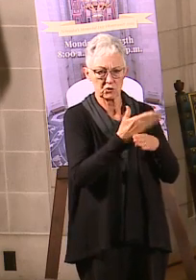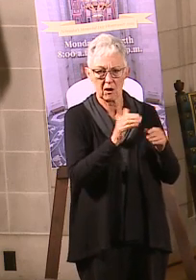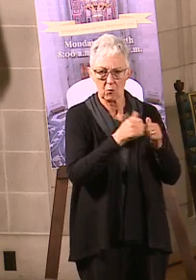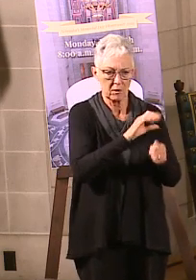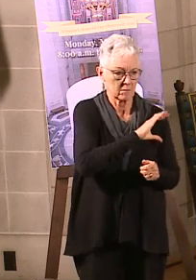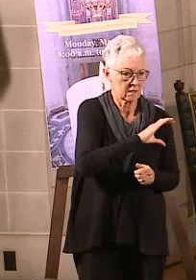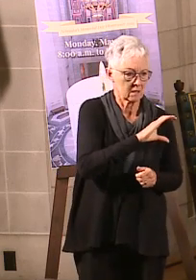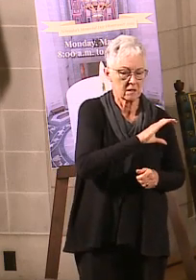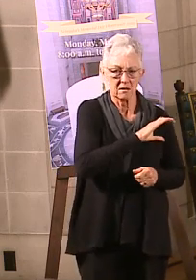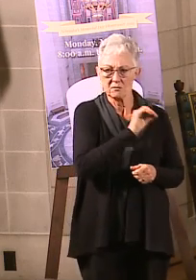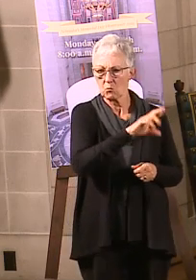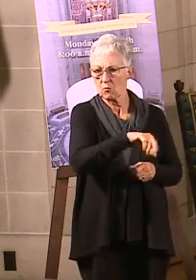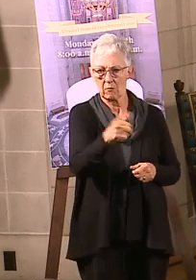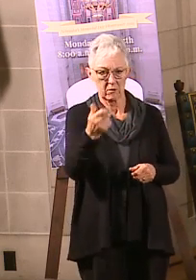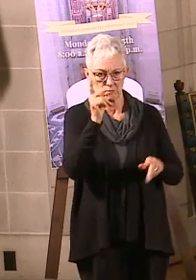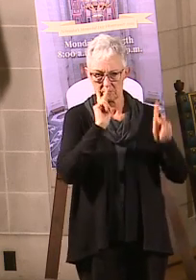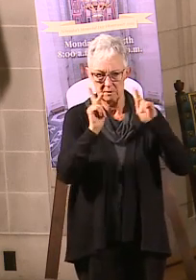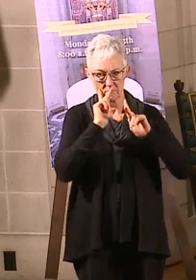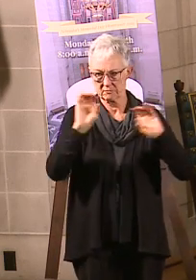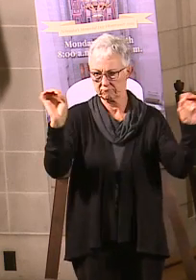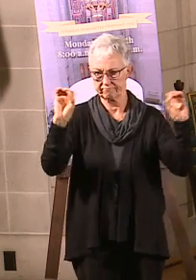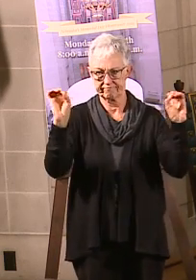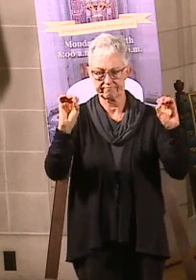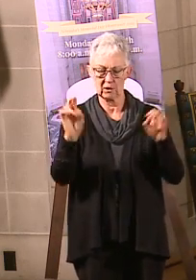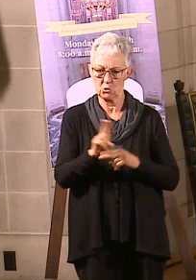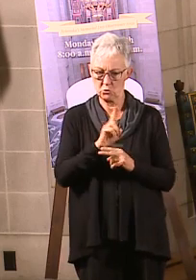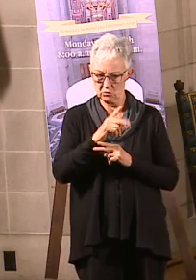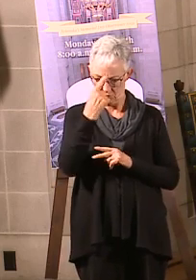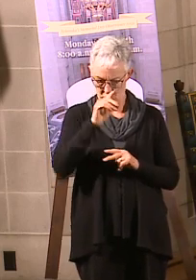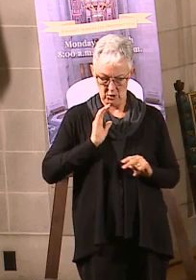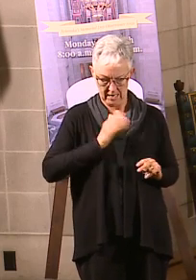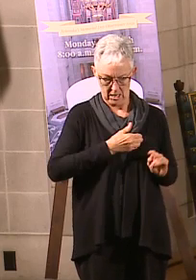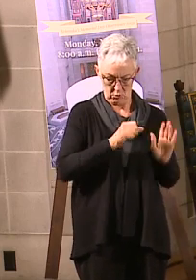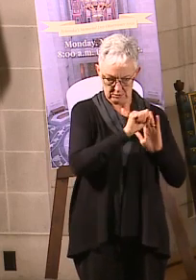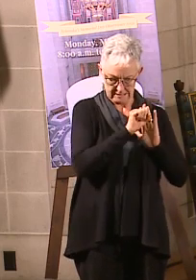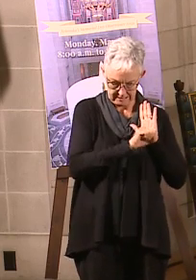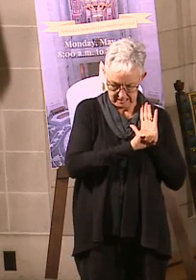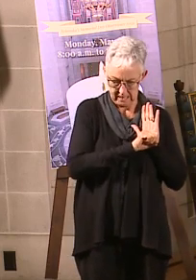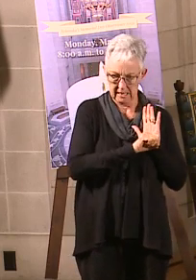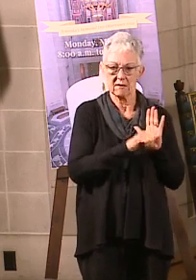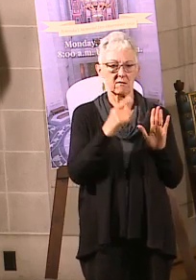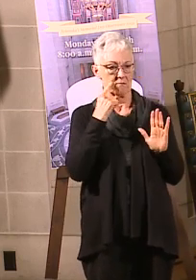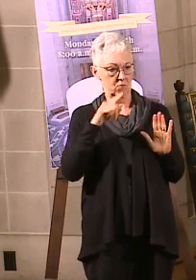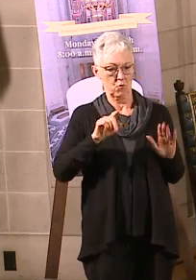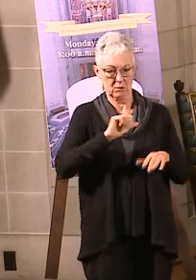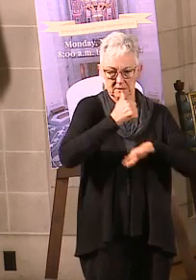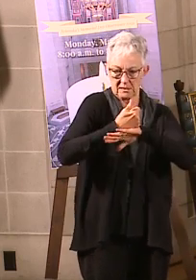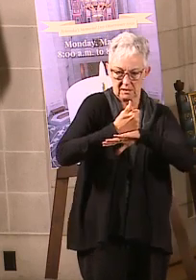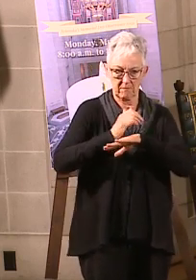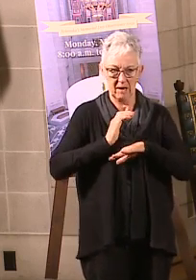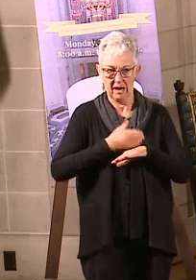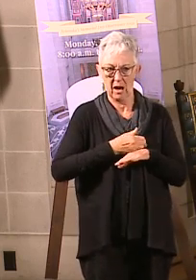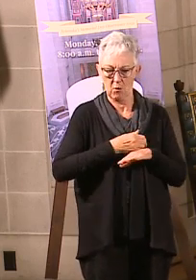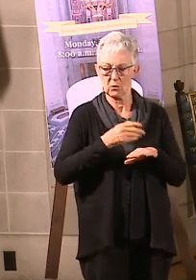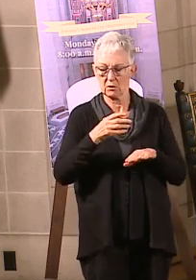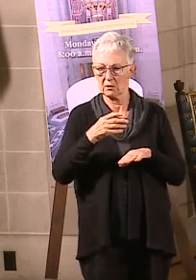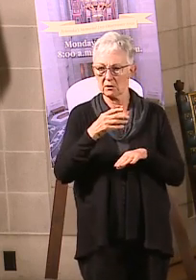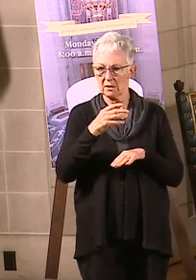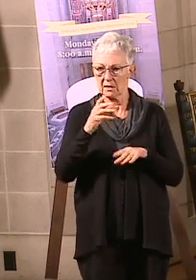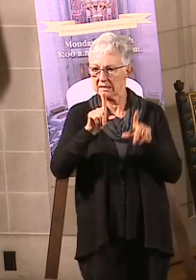just used for this testing program. You can help us get the word out by challenging 5 of your friends with the